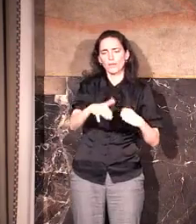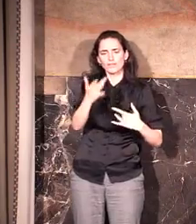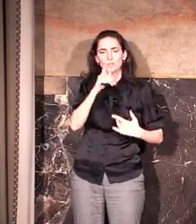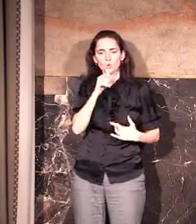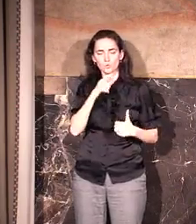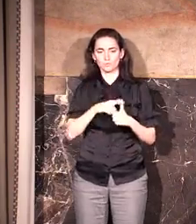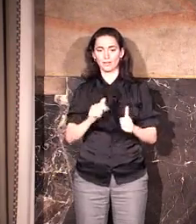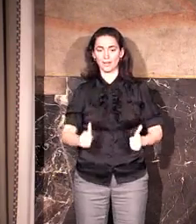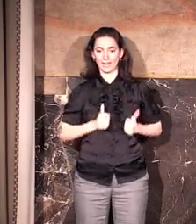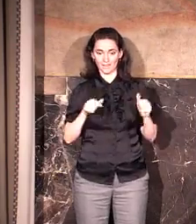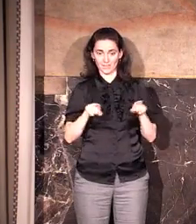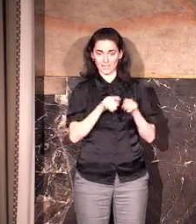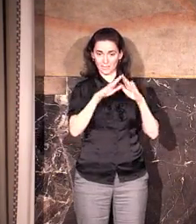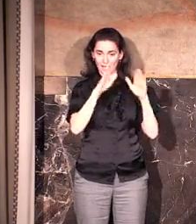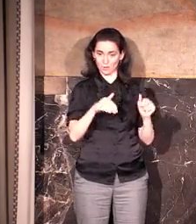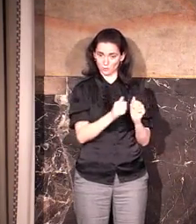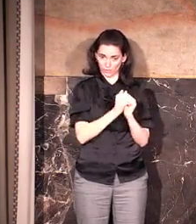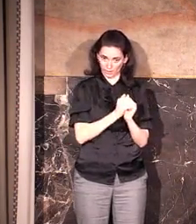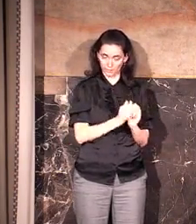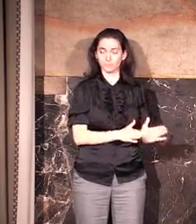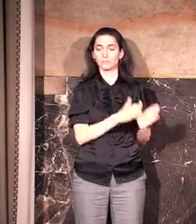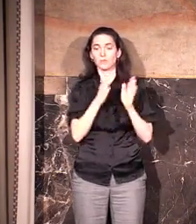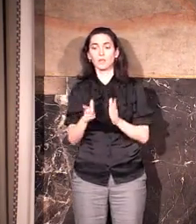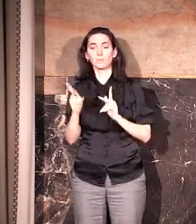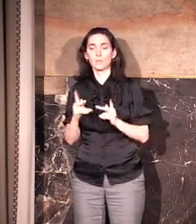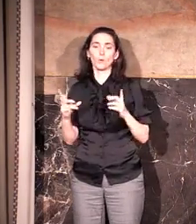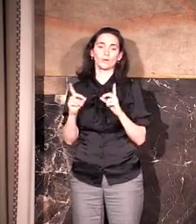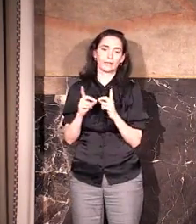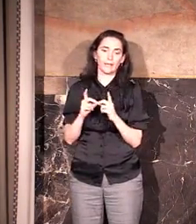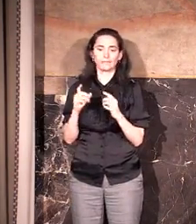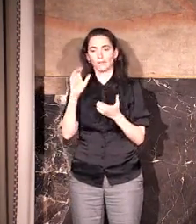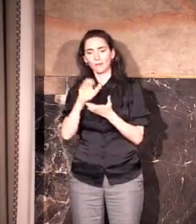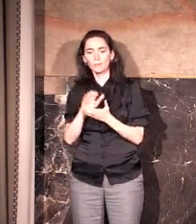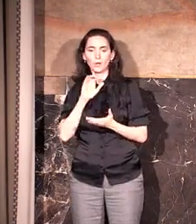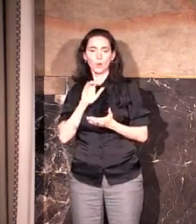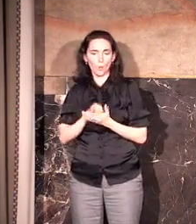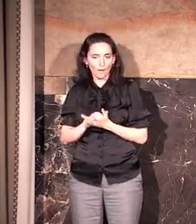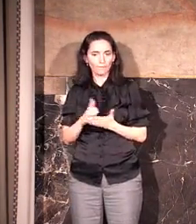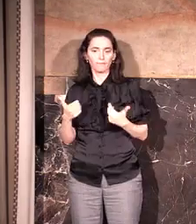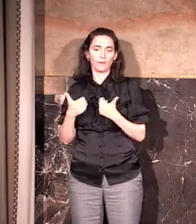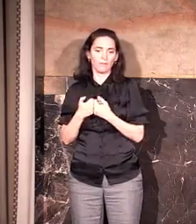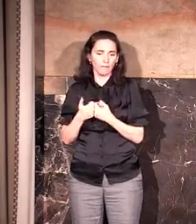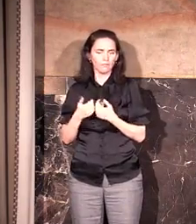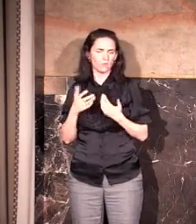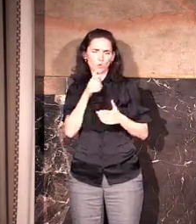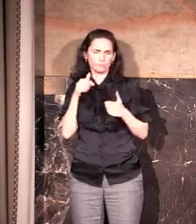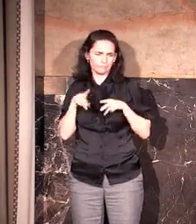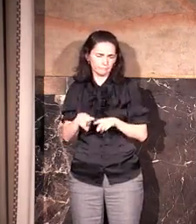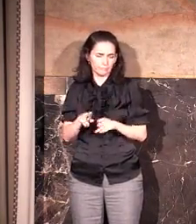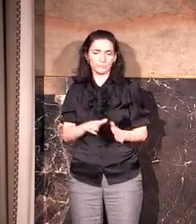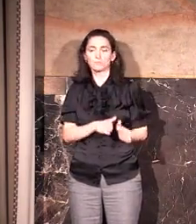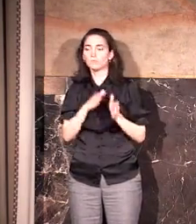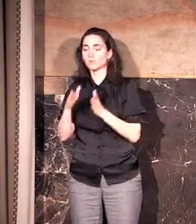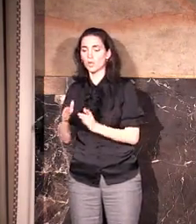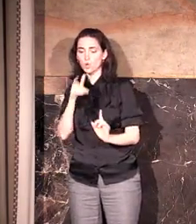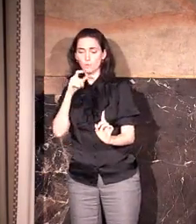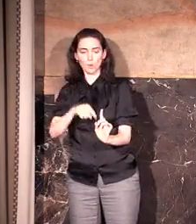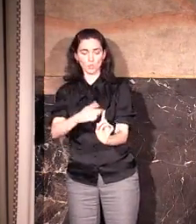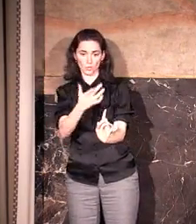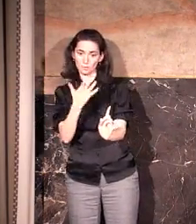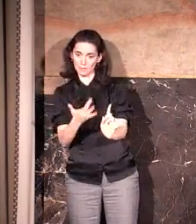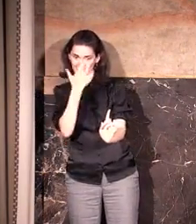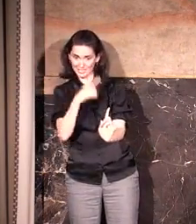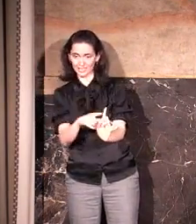intimate partners, individuals who provided care to an individual either in the household or to that